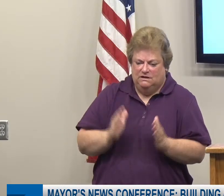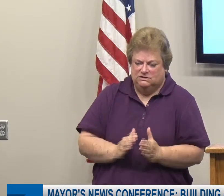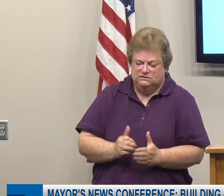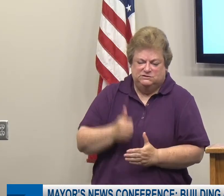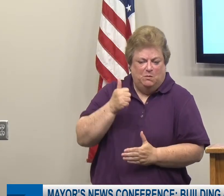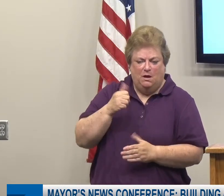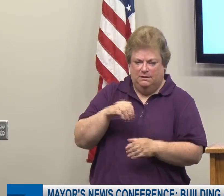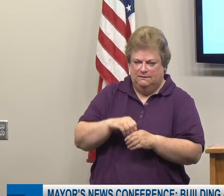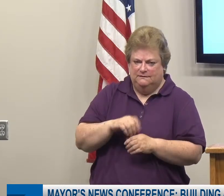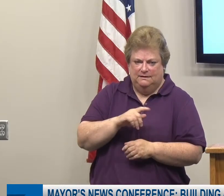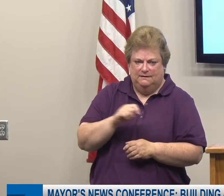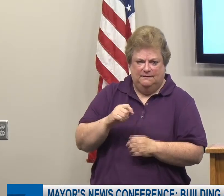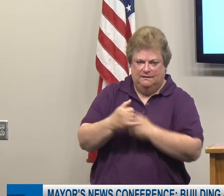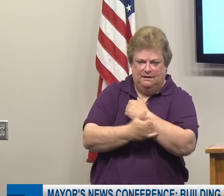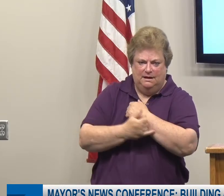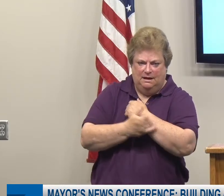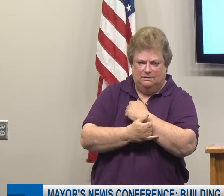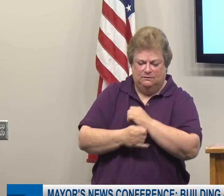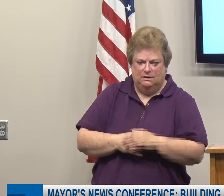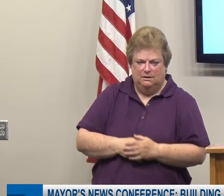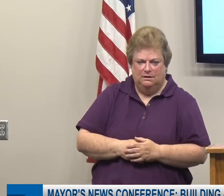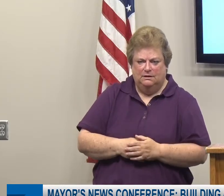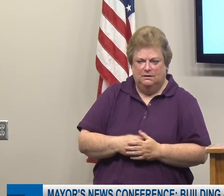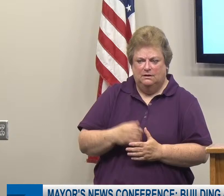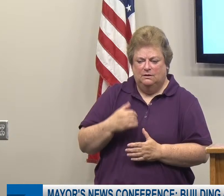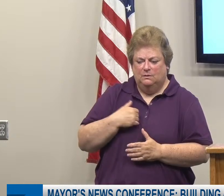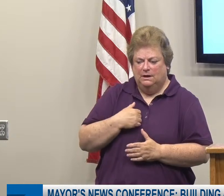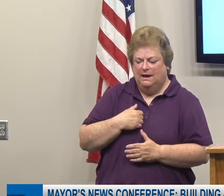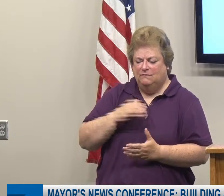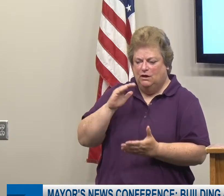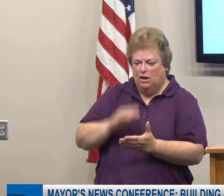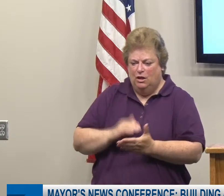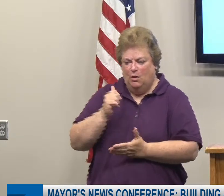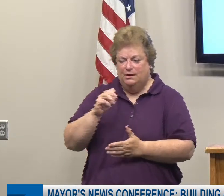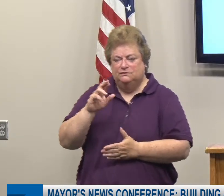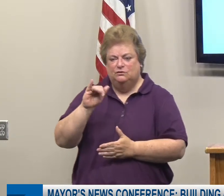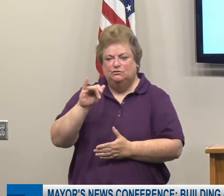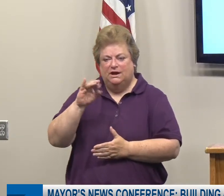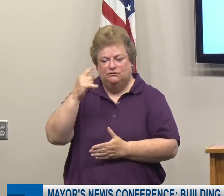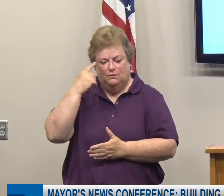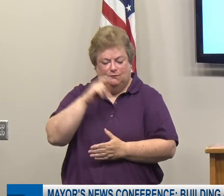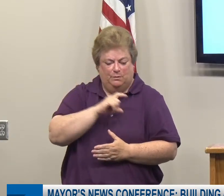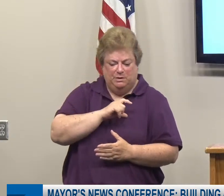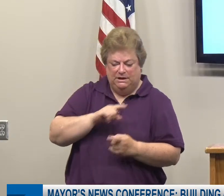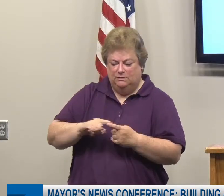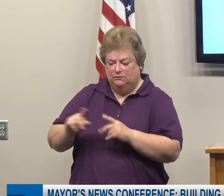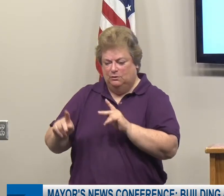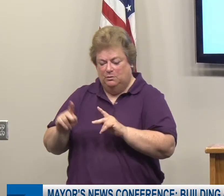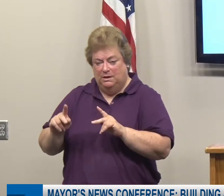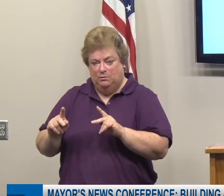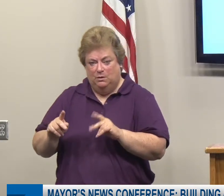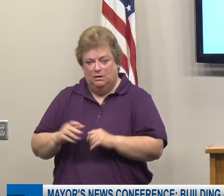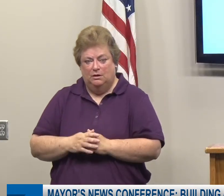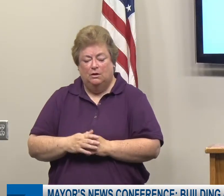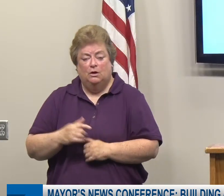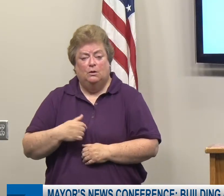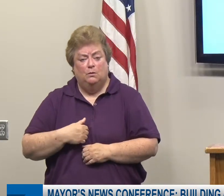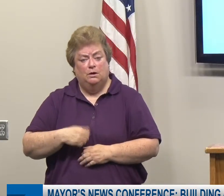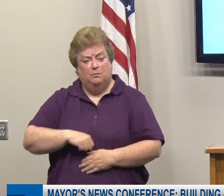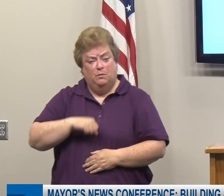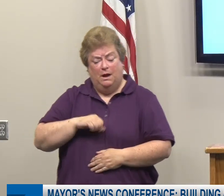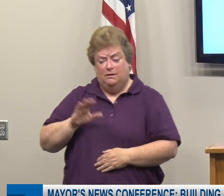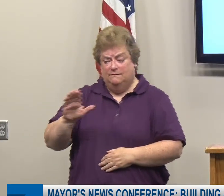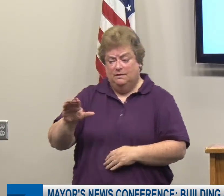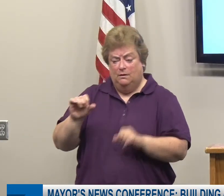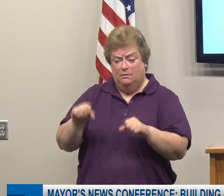one of the lowest, officer to population ratios in the country, and we're proud of their ability